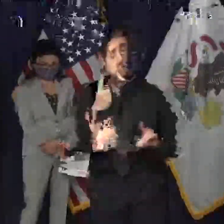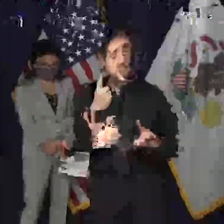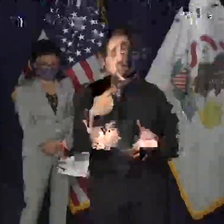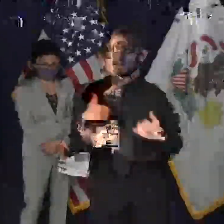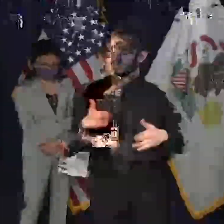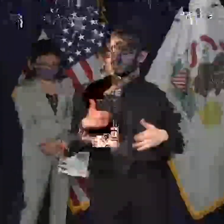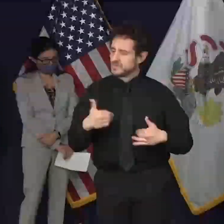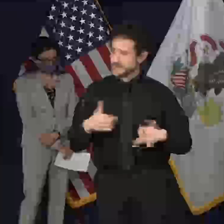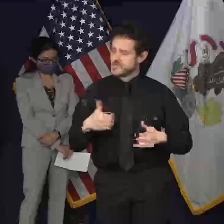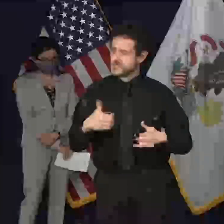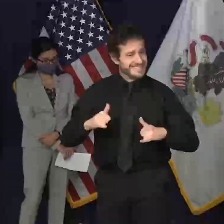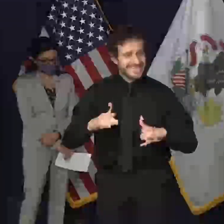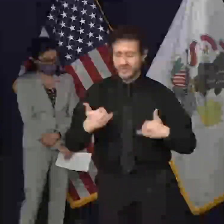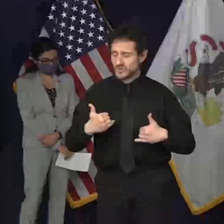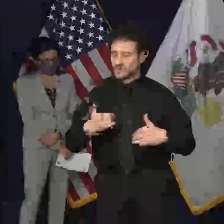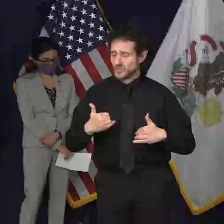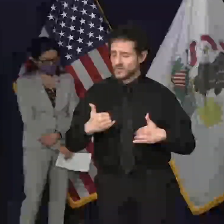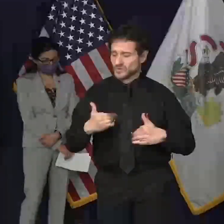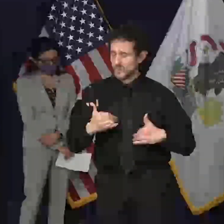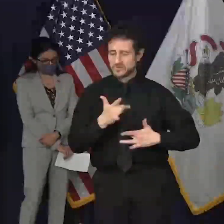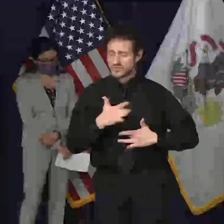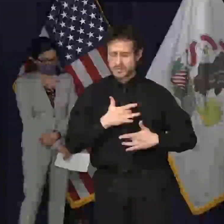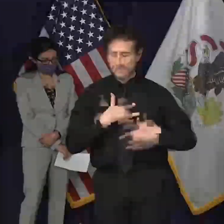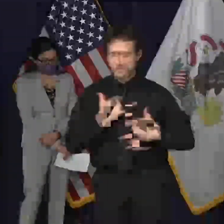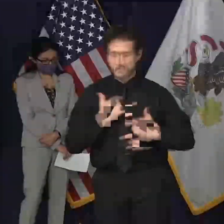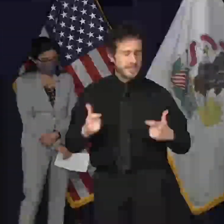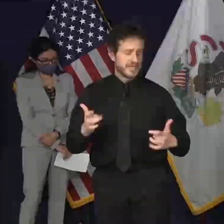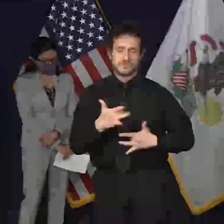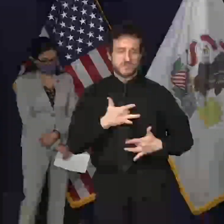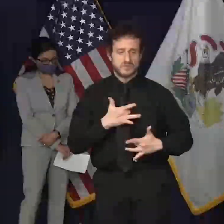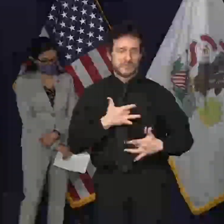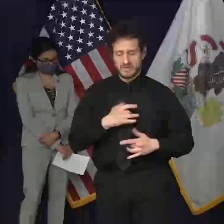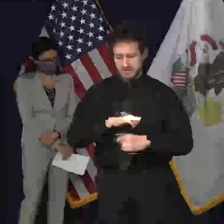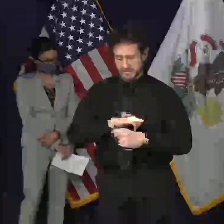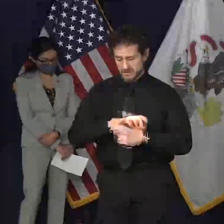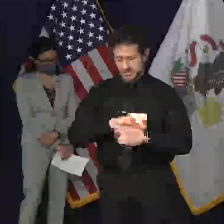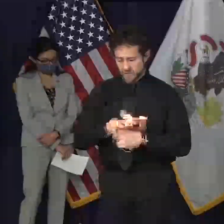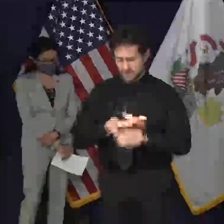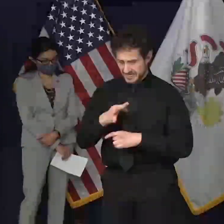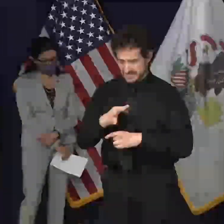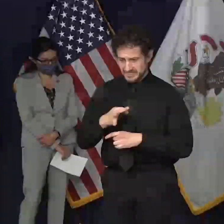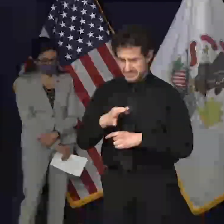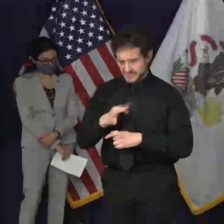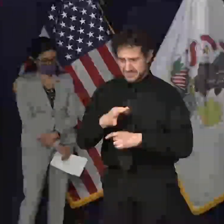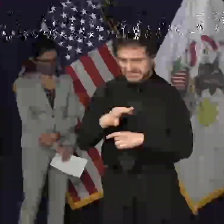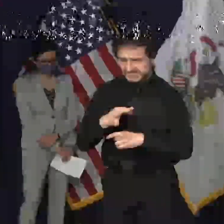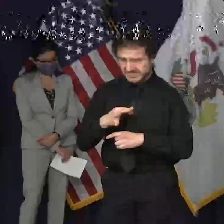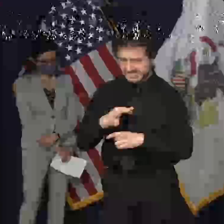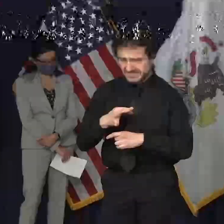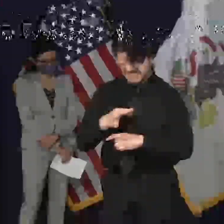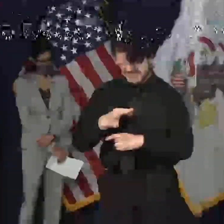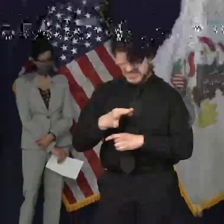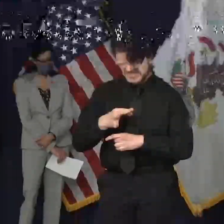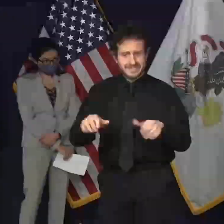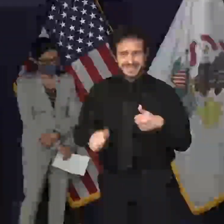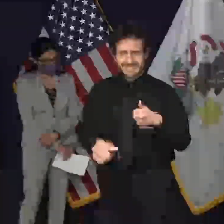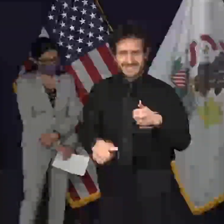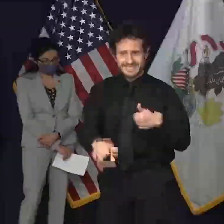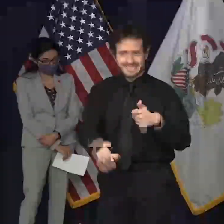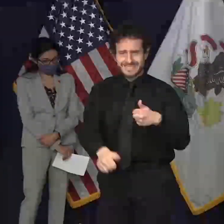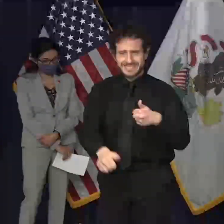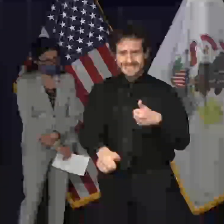here is that this epidemic, this virus, is so dangerous